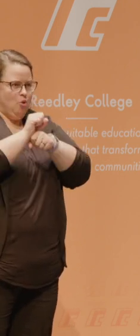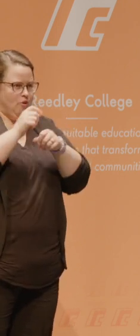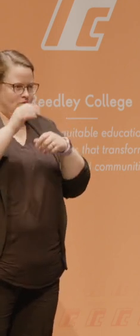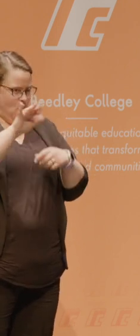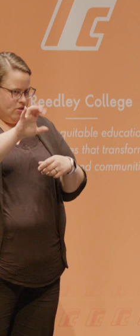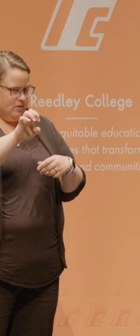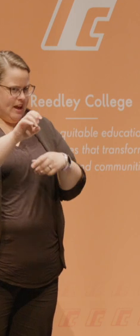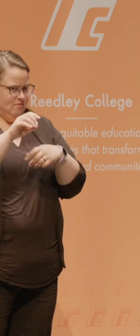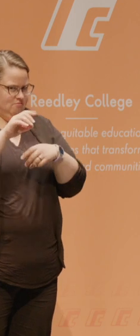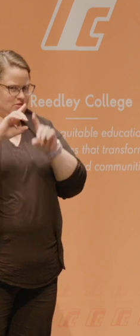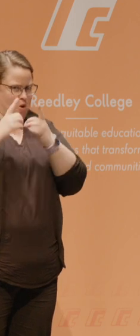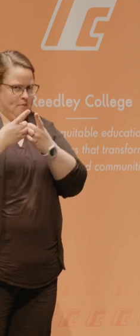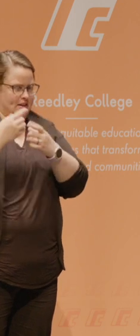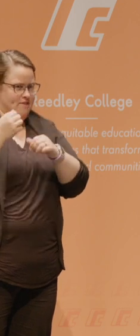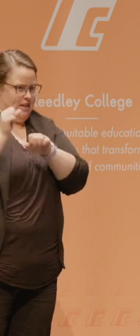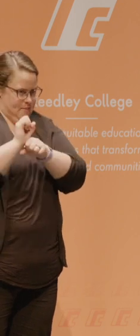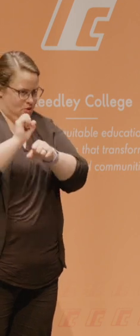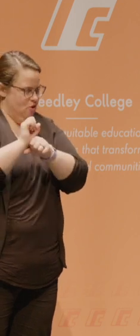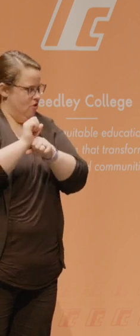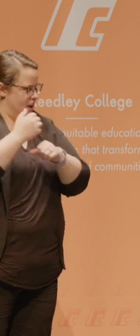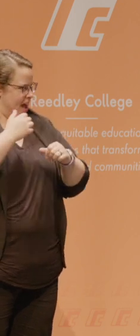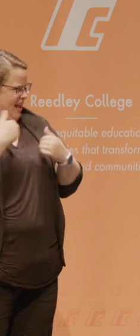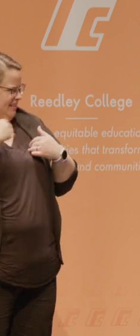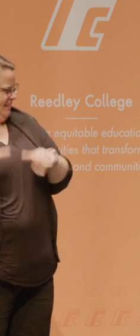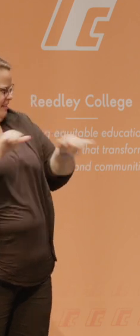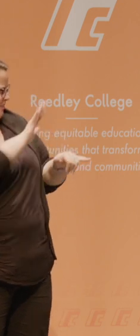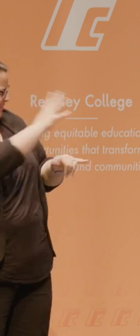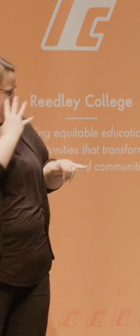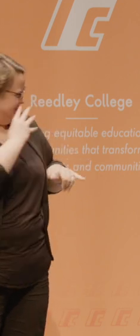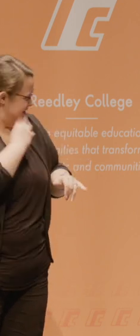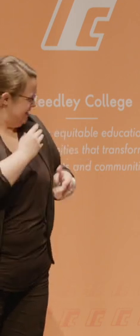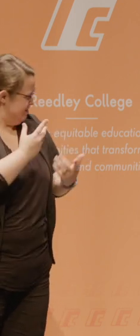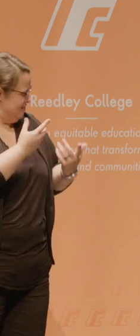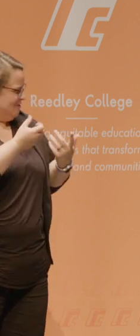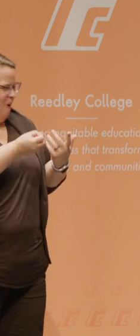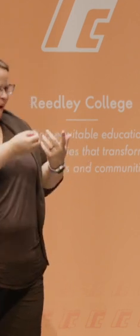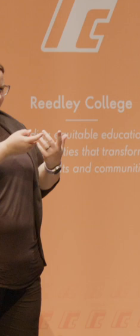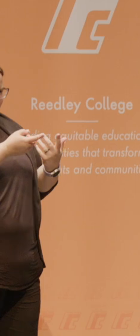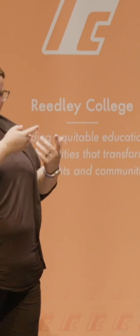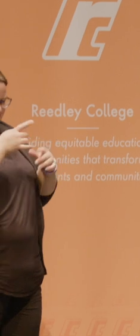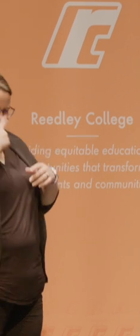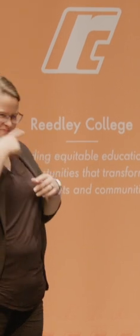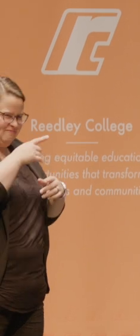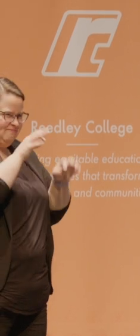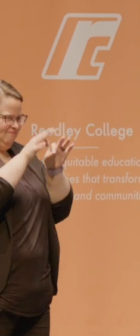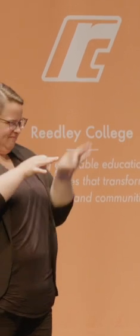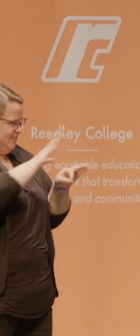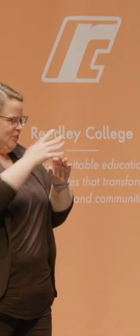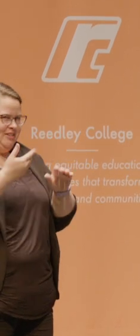Labor that has an experience like you. So could you maybe talk a little bit about your trajectory of how did